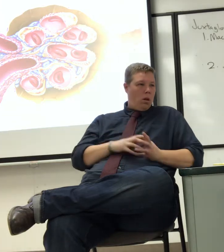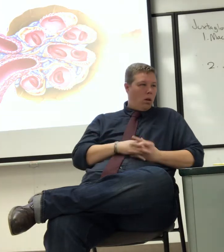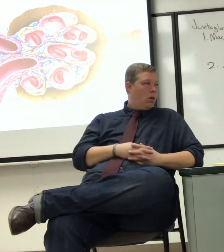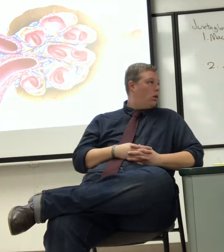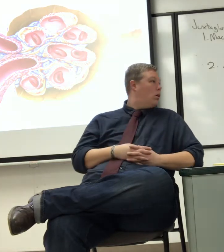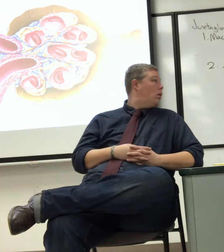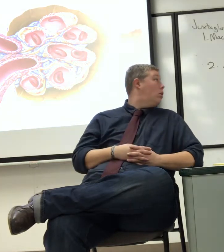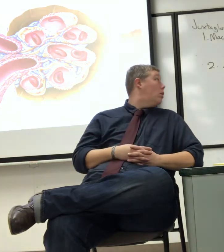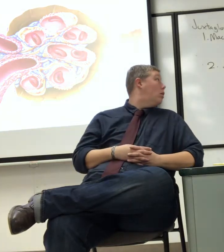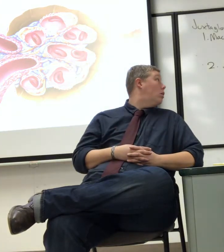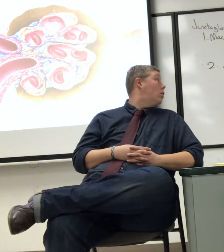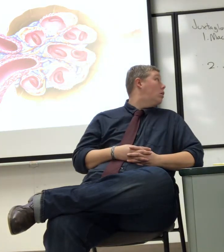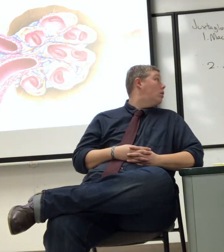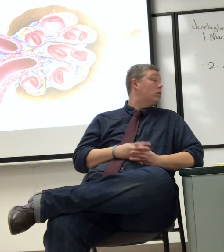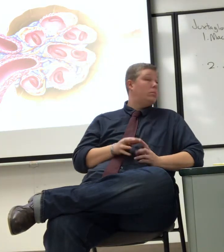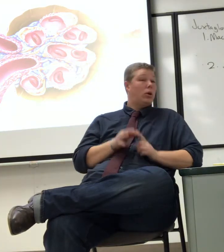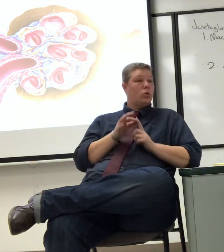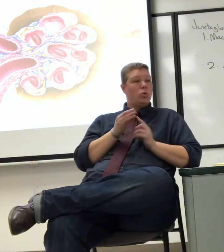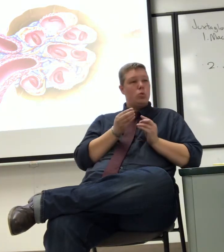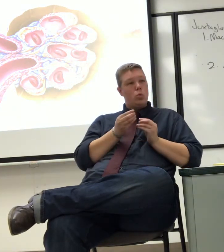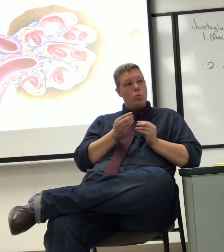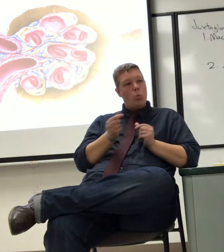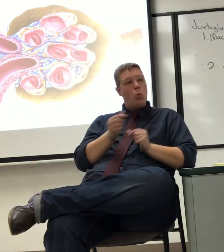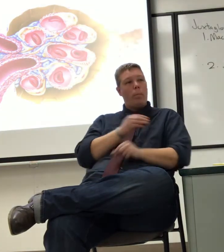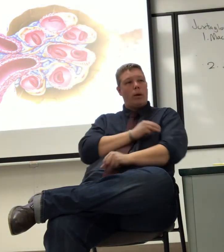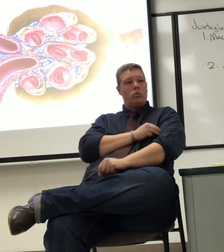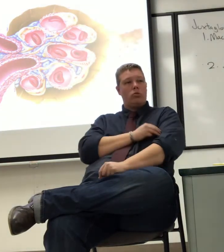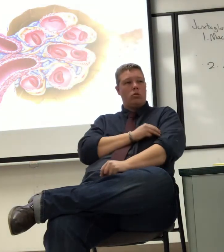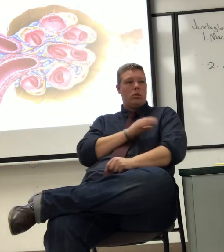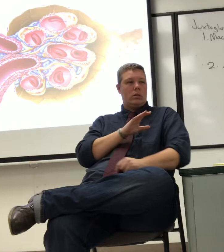Special, smooth muscle cells